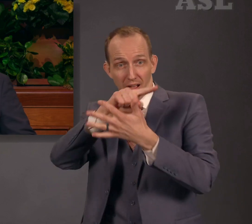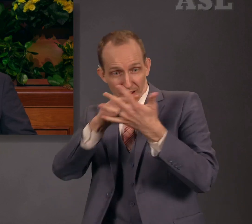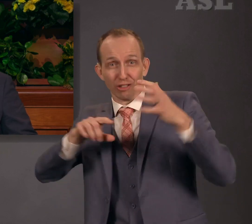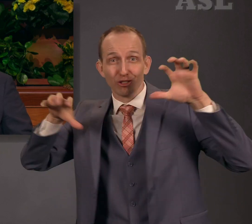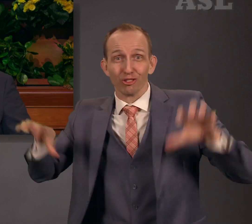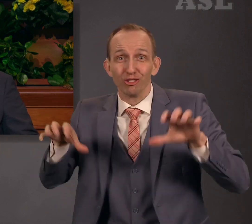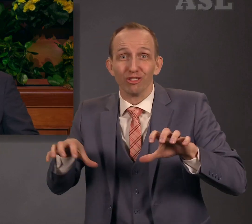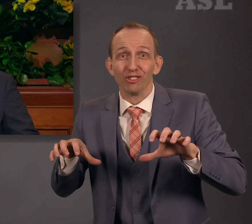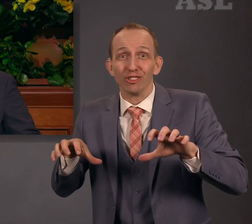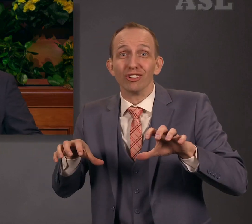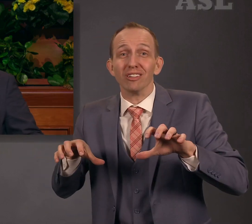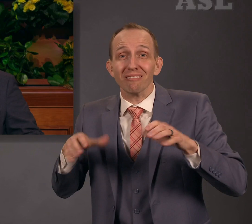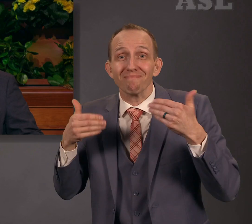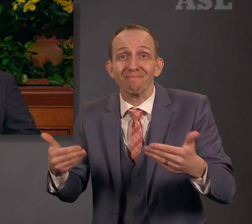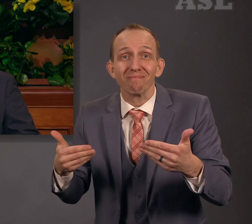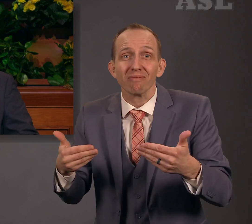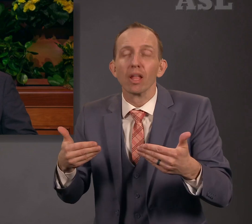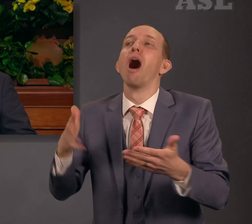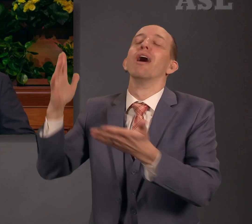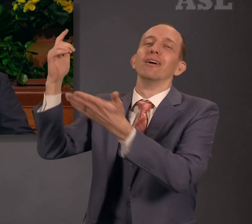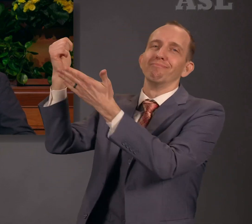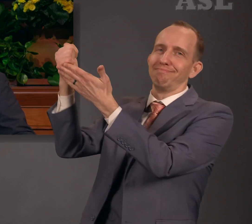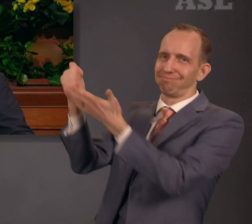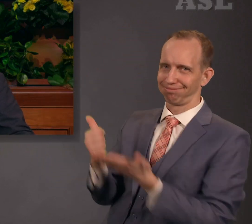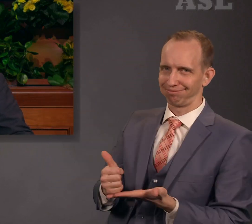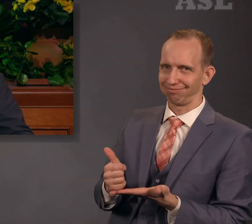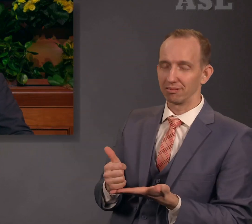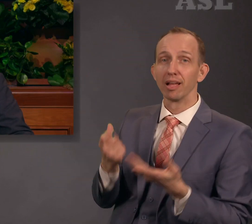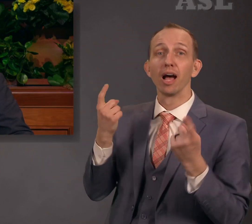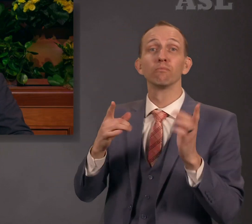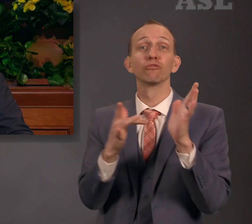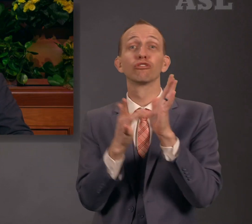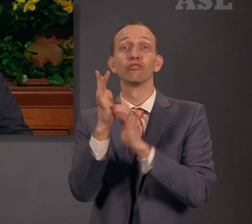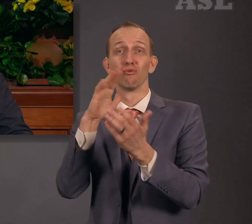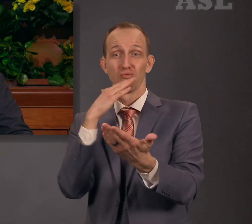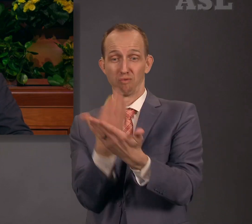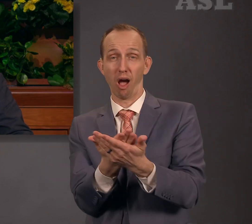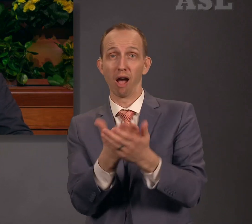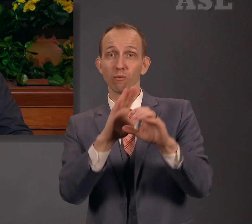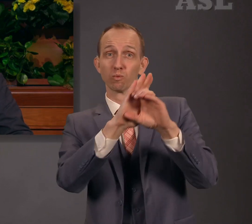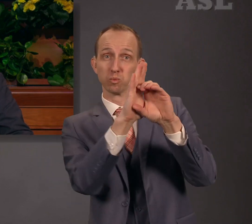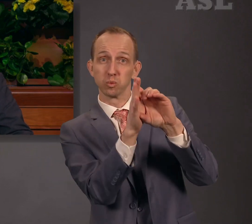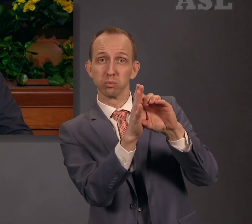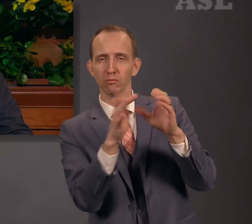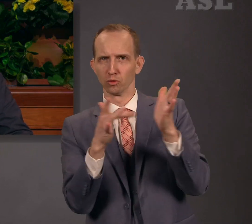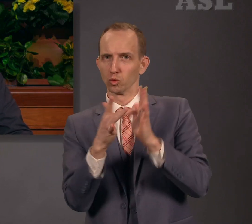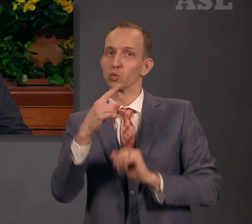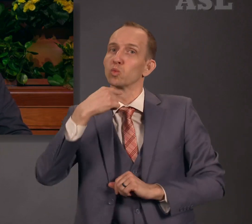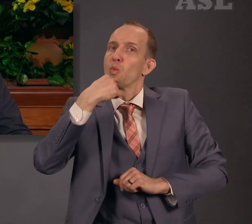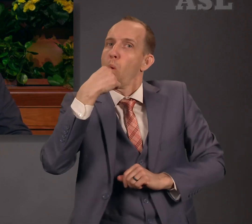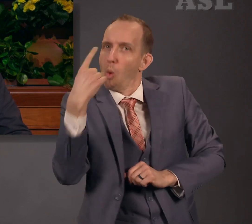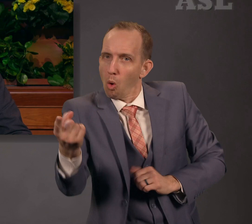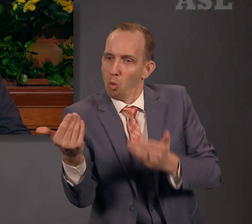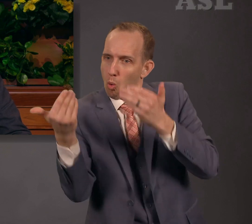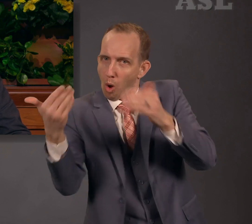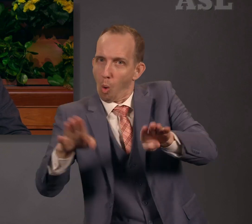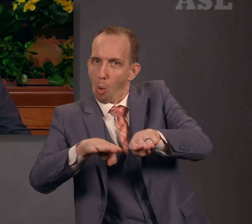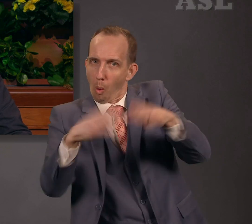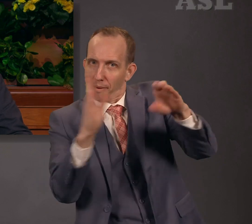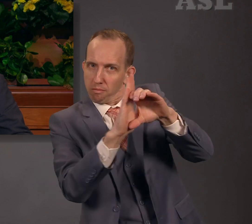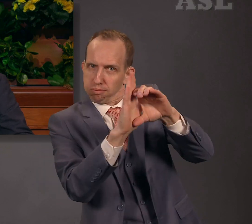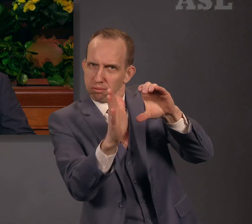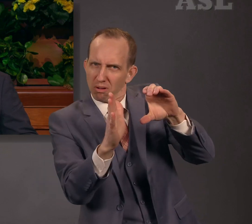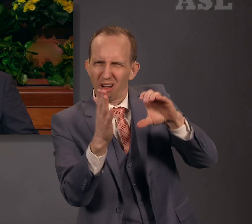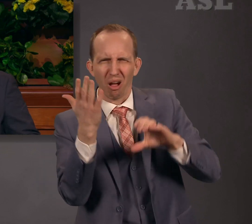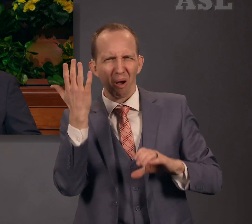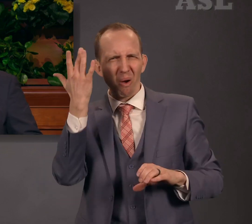seek. When Jesus approached the tomb, he first said to those who were there, "Take ye away the stone."